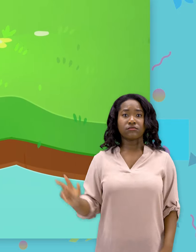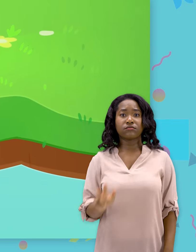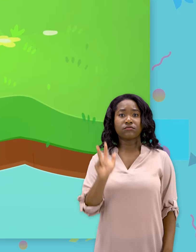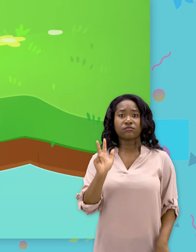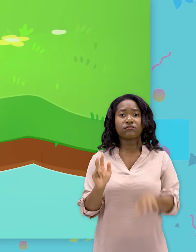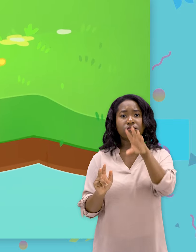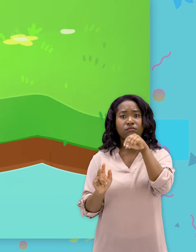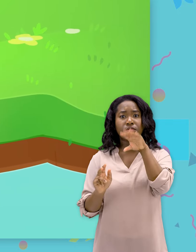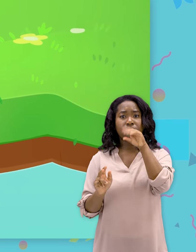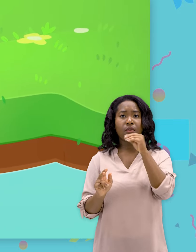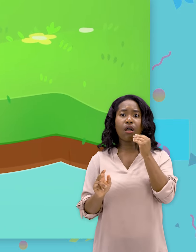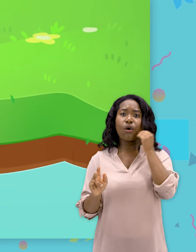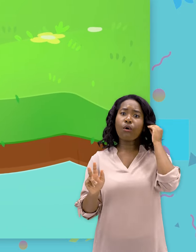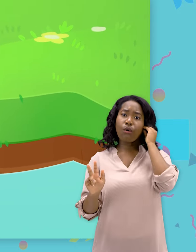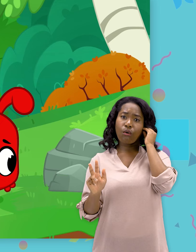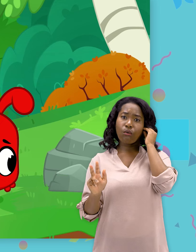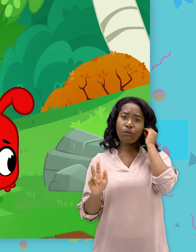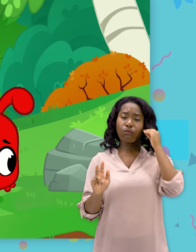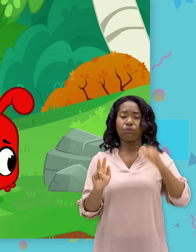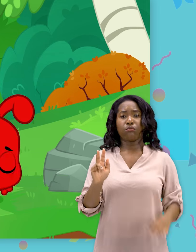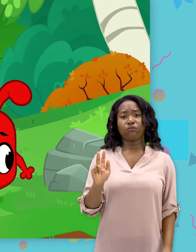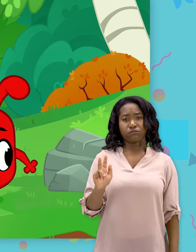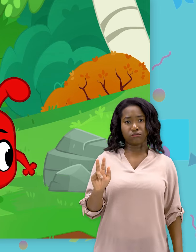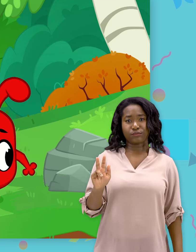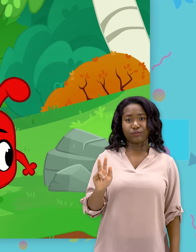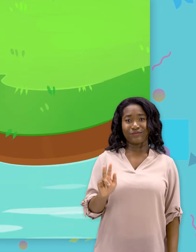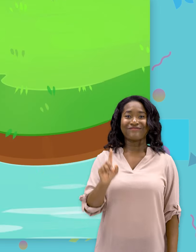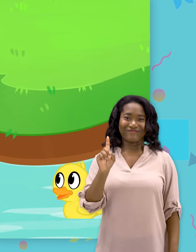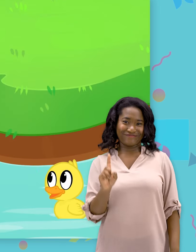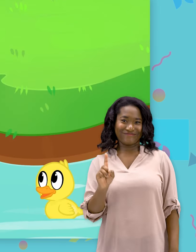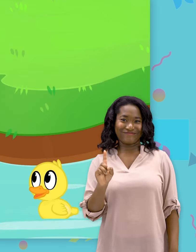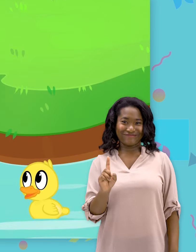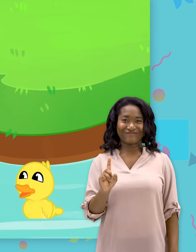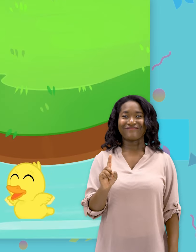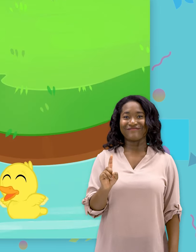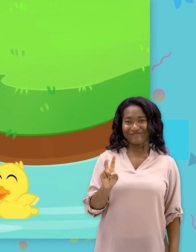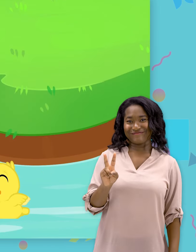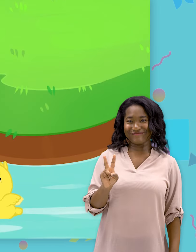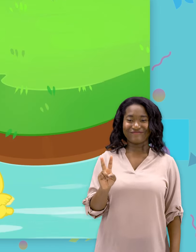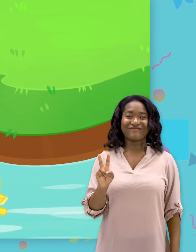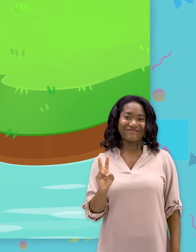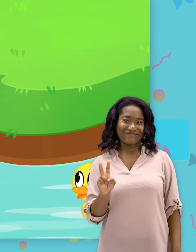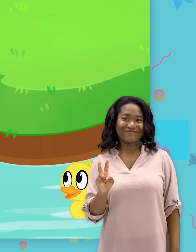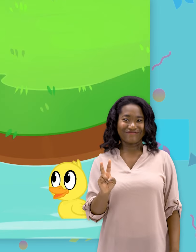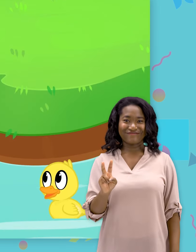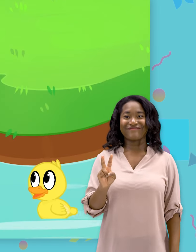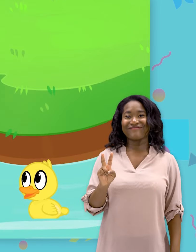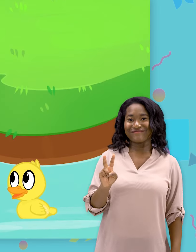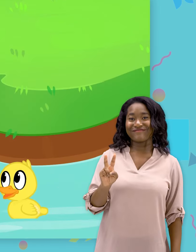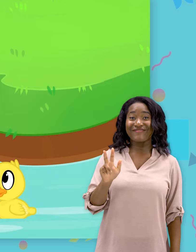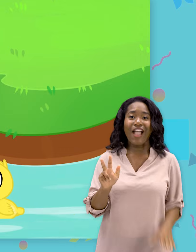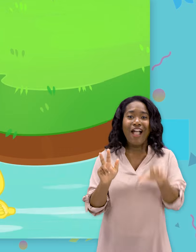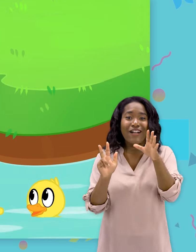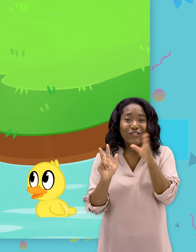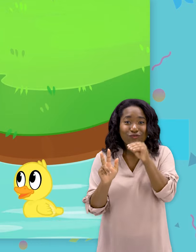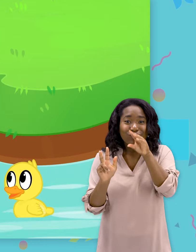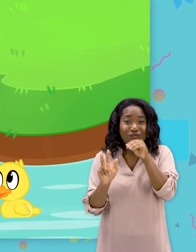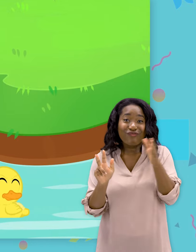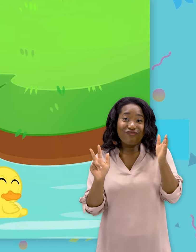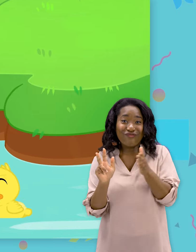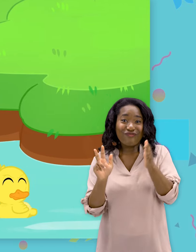only three little ducks came swimming back. One, two,